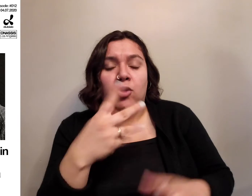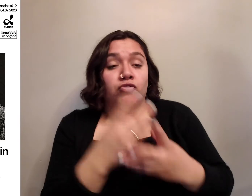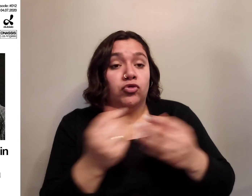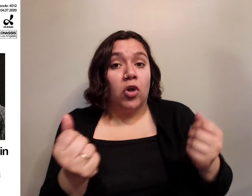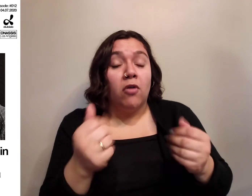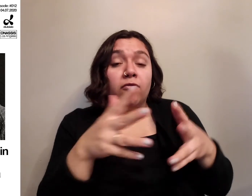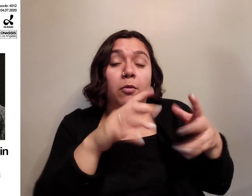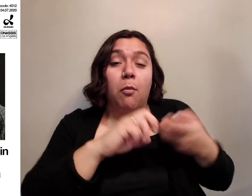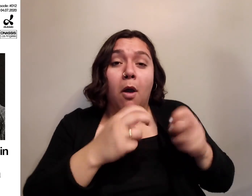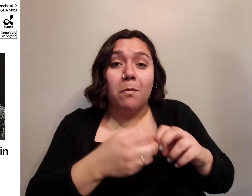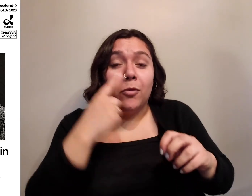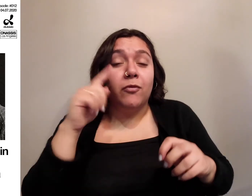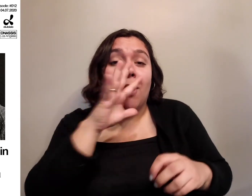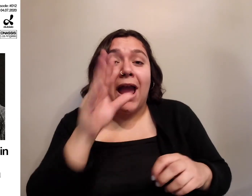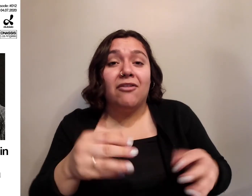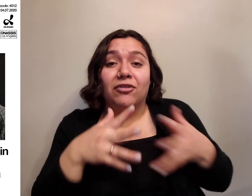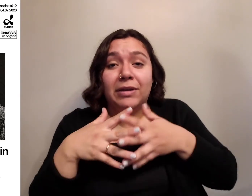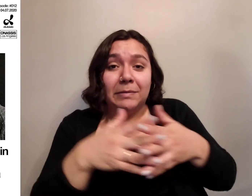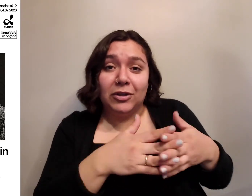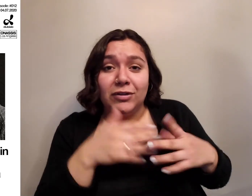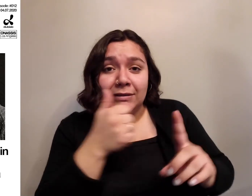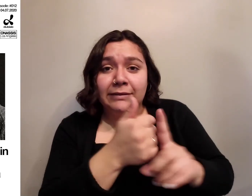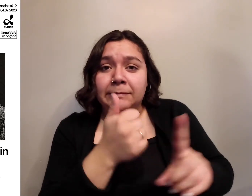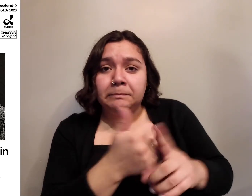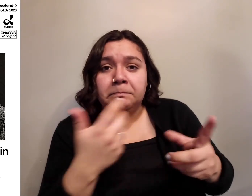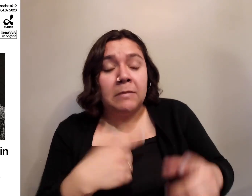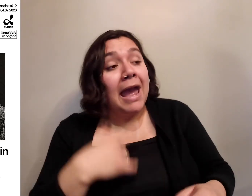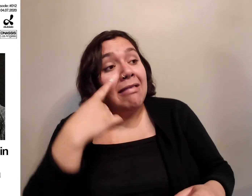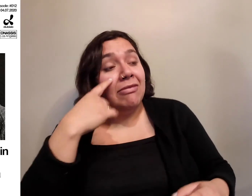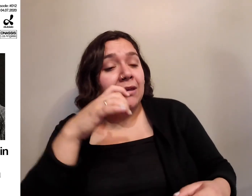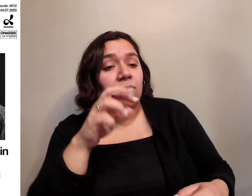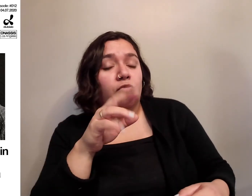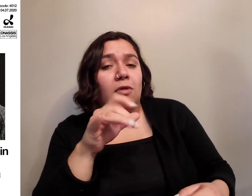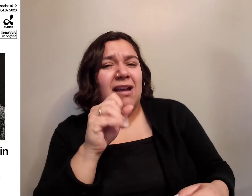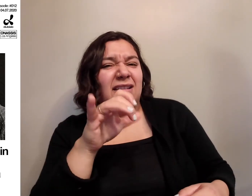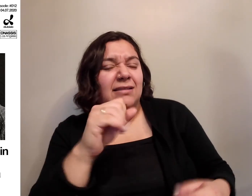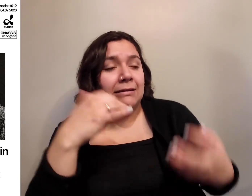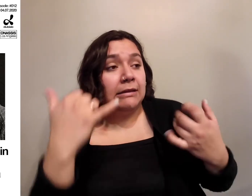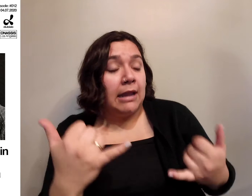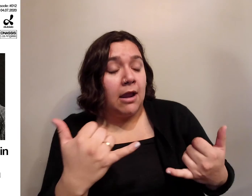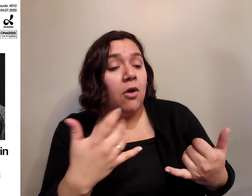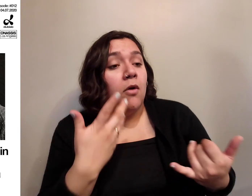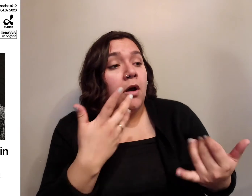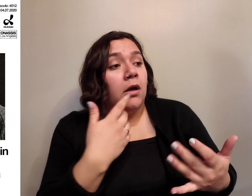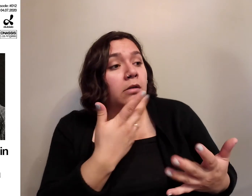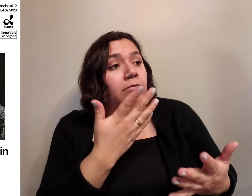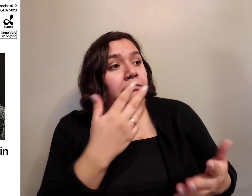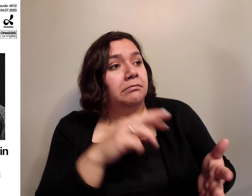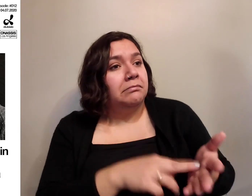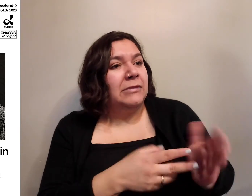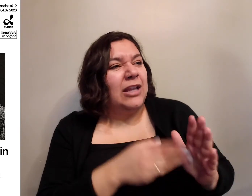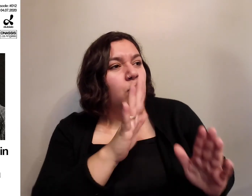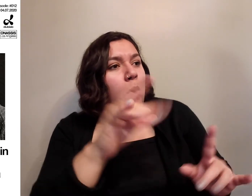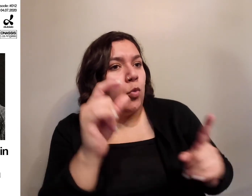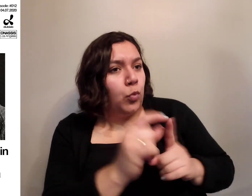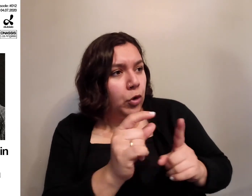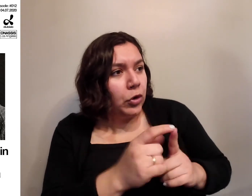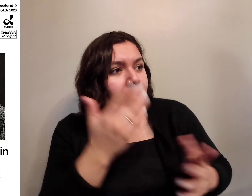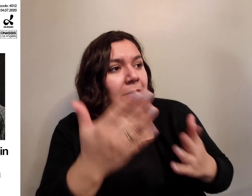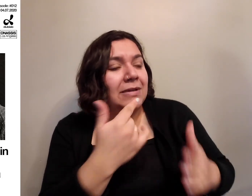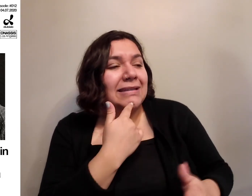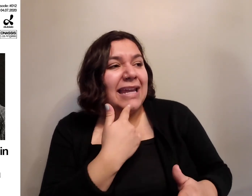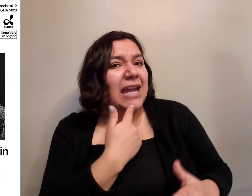African Americans. And I think this crisis now makes your words, one might